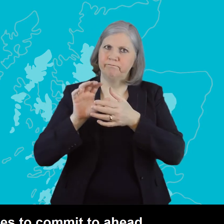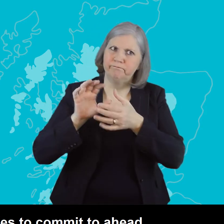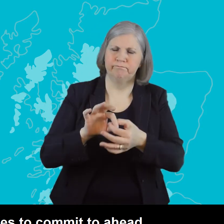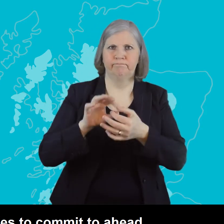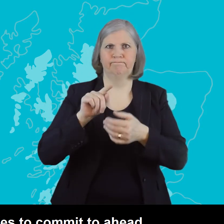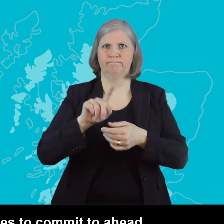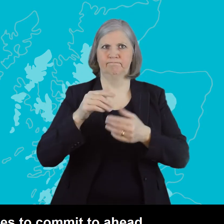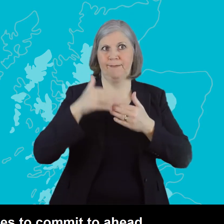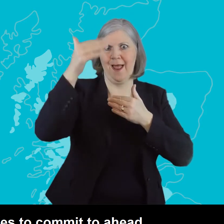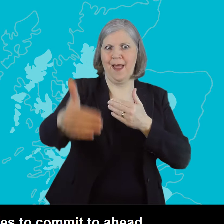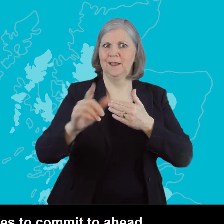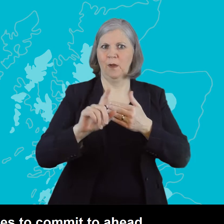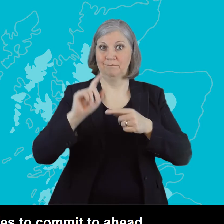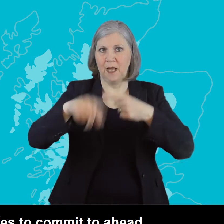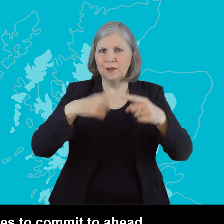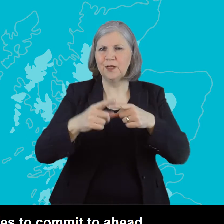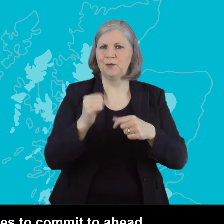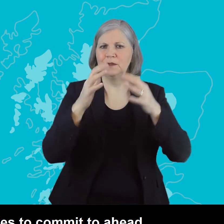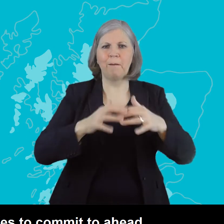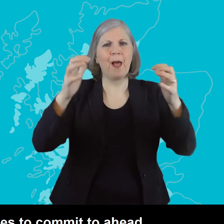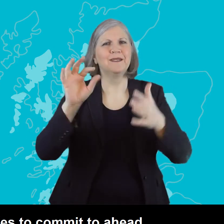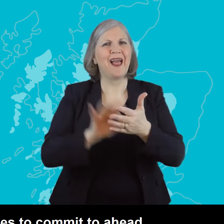year's Scottish Parliament elections.